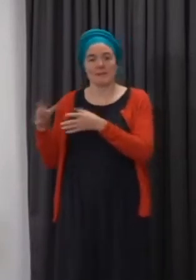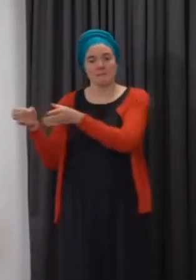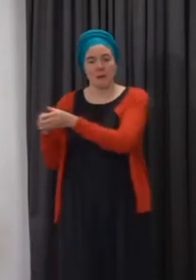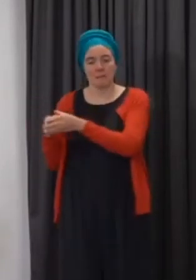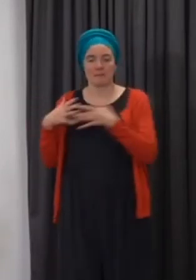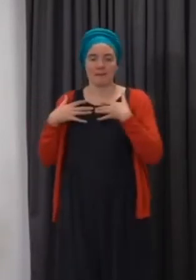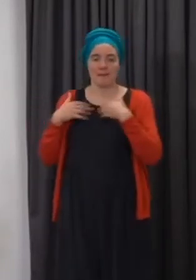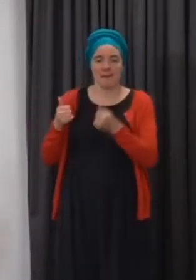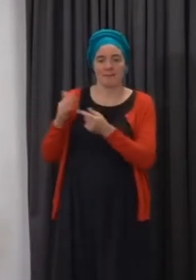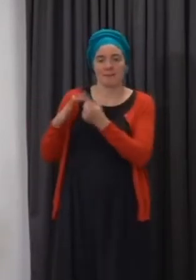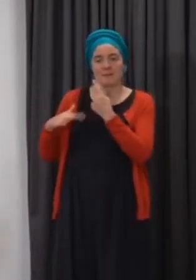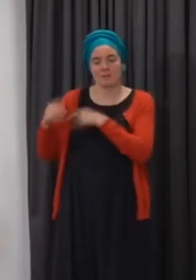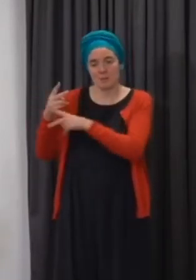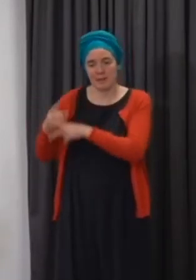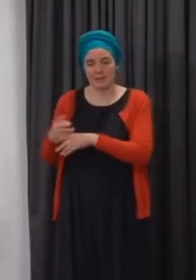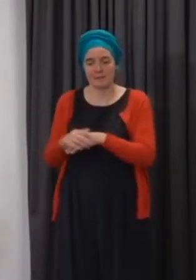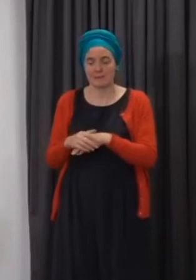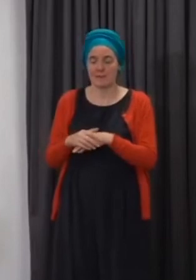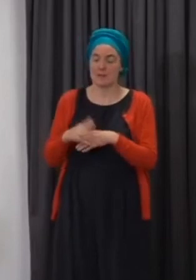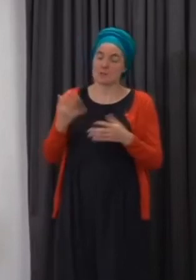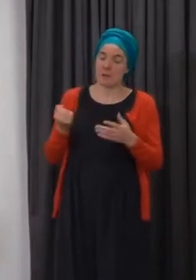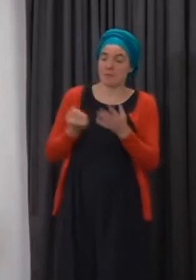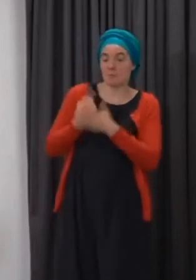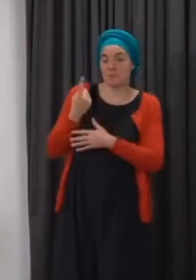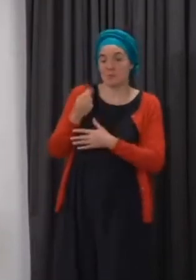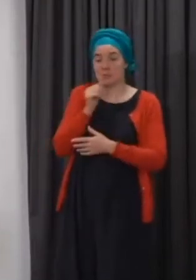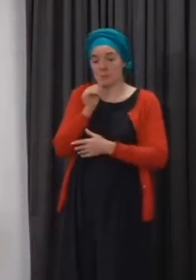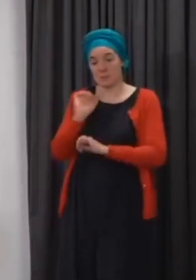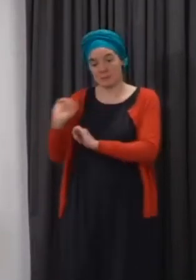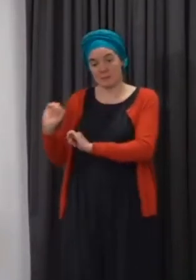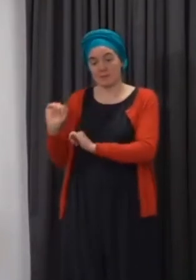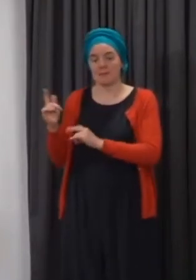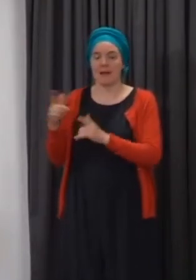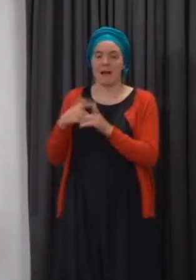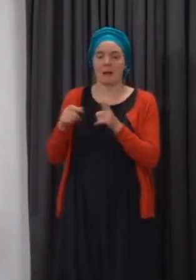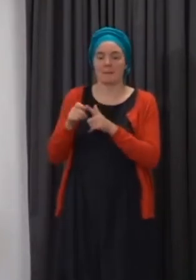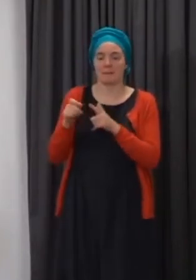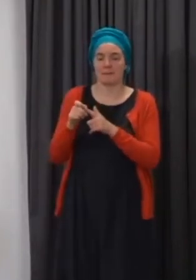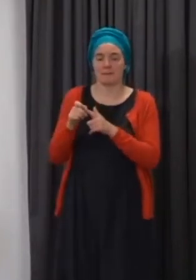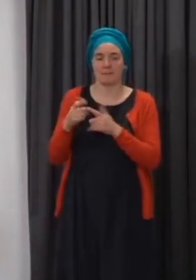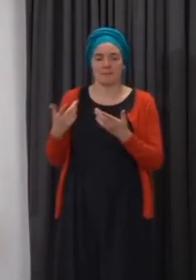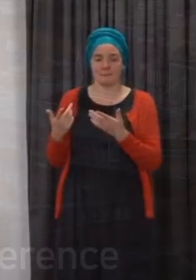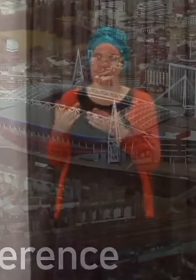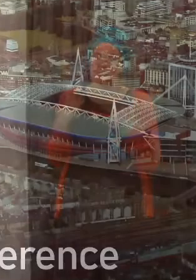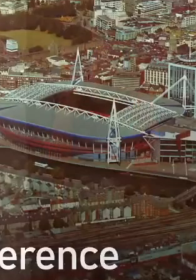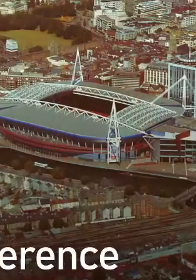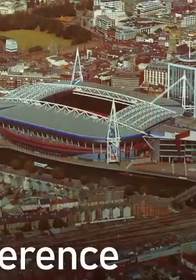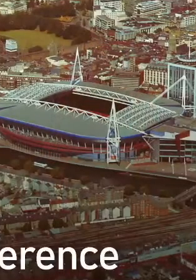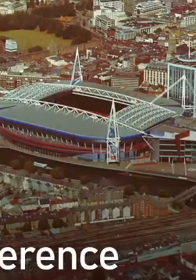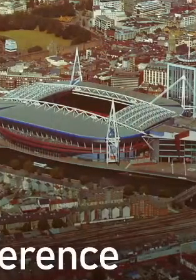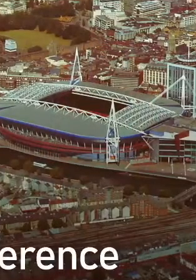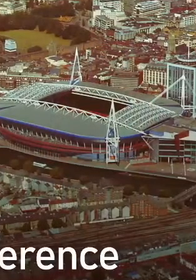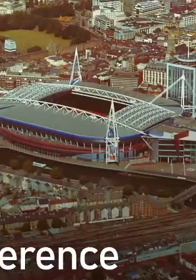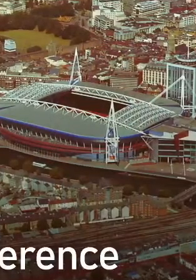the opportunity to be using that app and working it through. I think that the timescales are more at